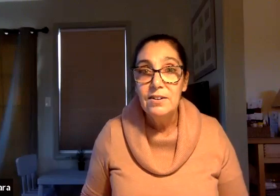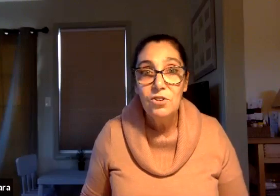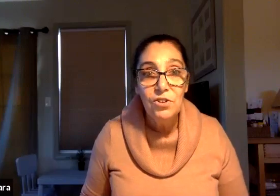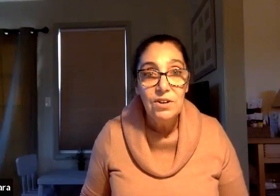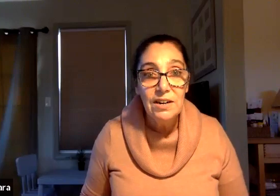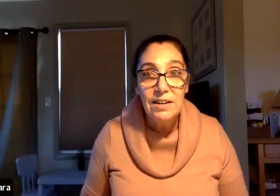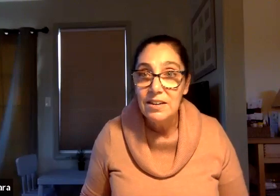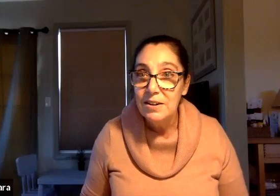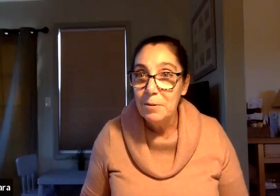student.